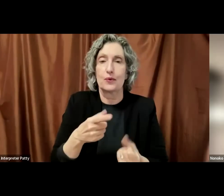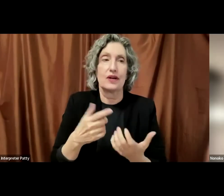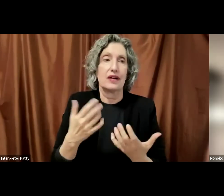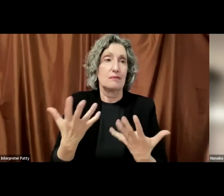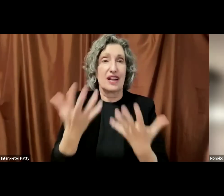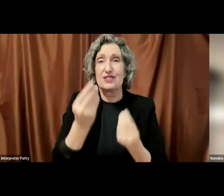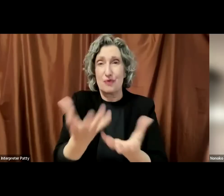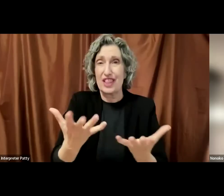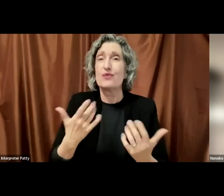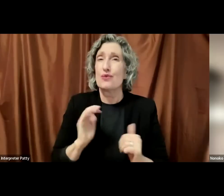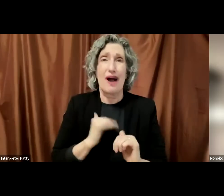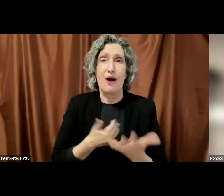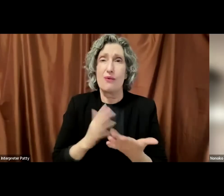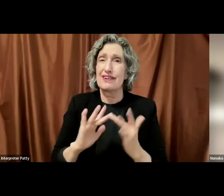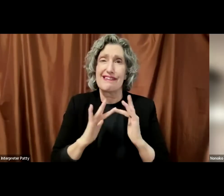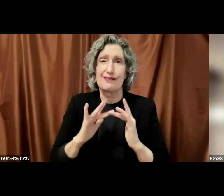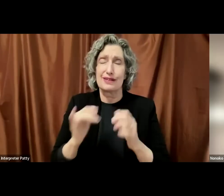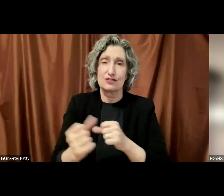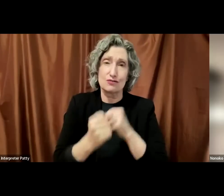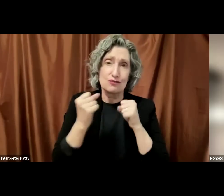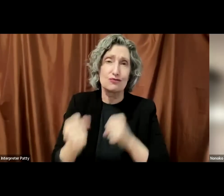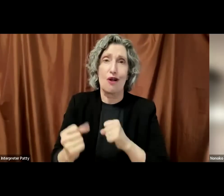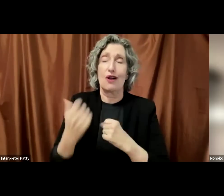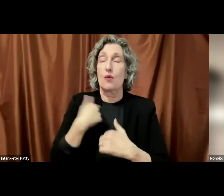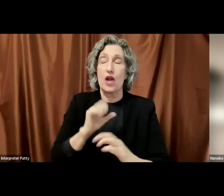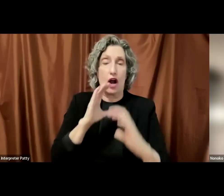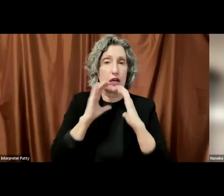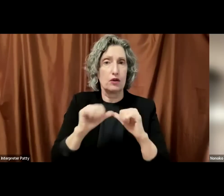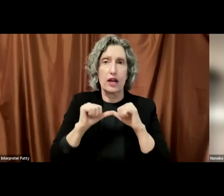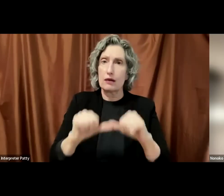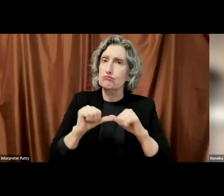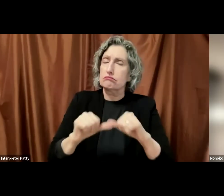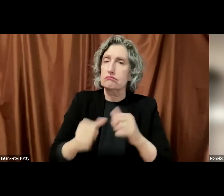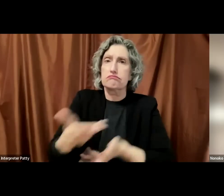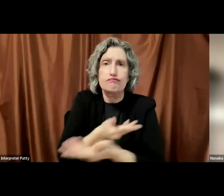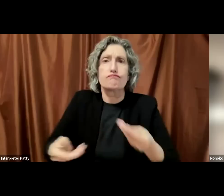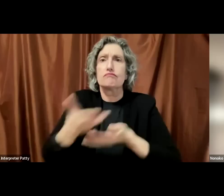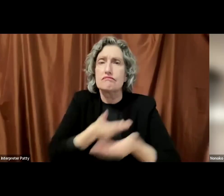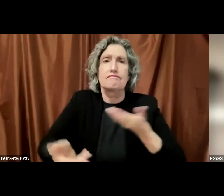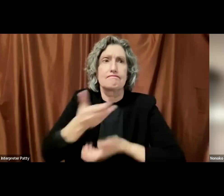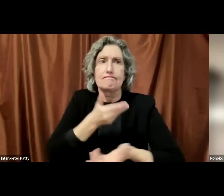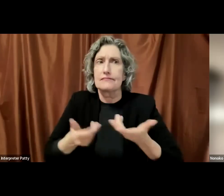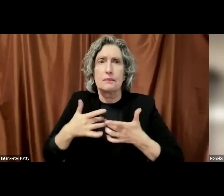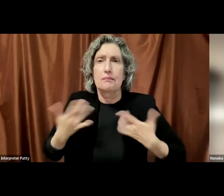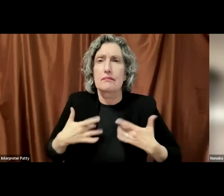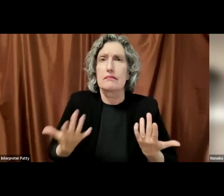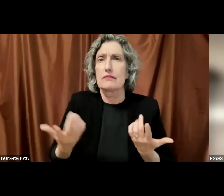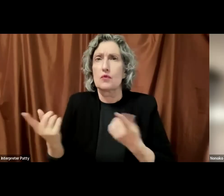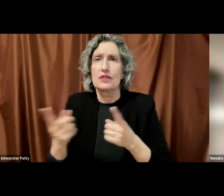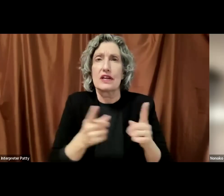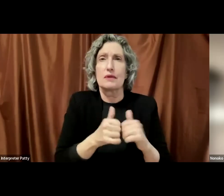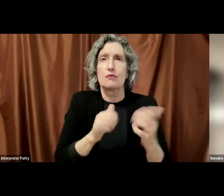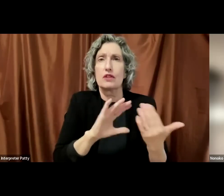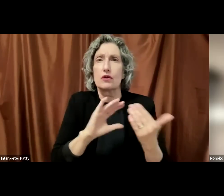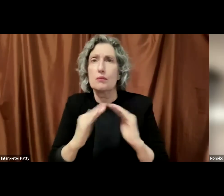that our network is strong and that we are communicating in real time around the needs of our communities, and our